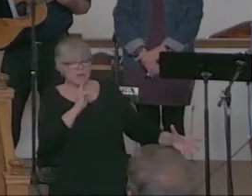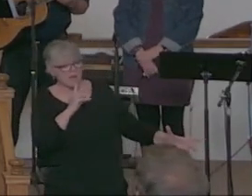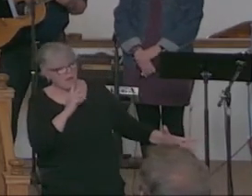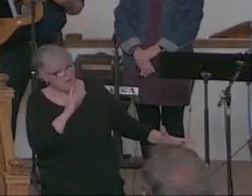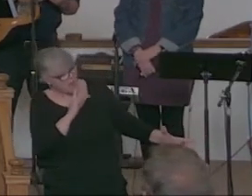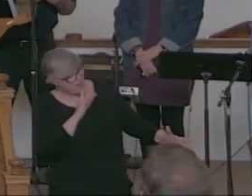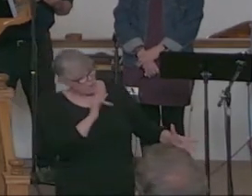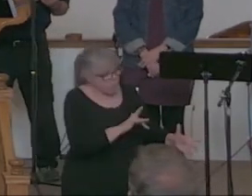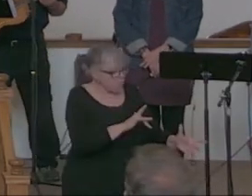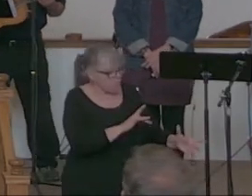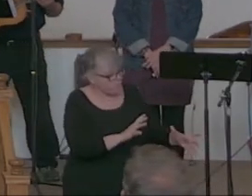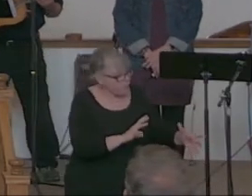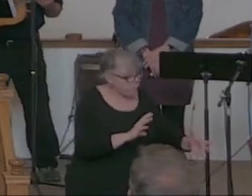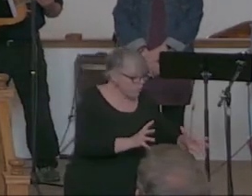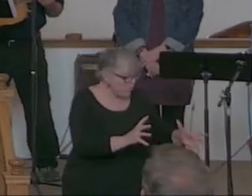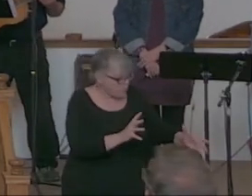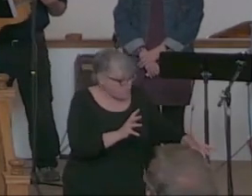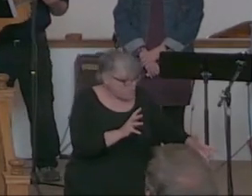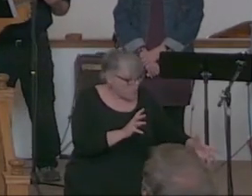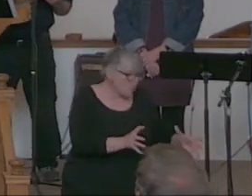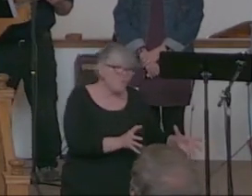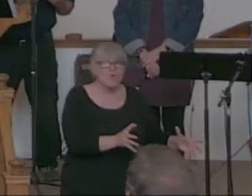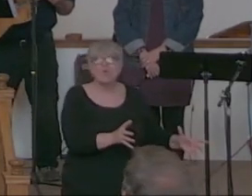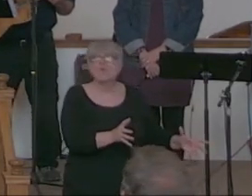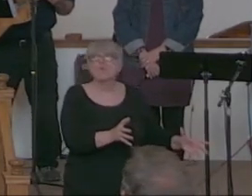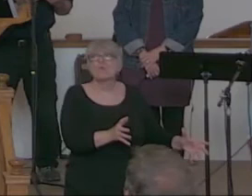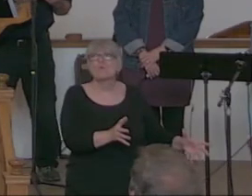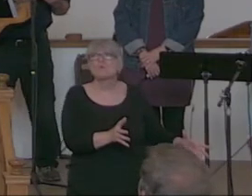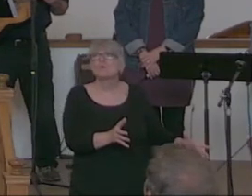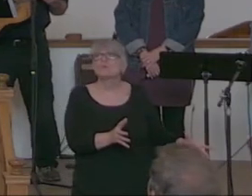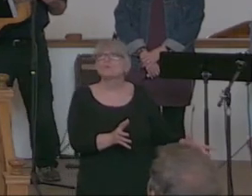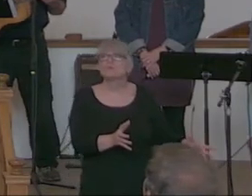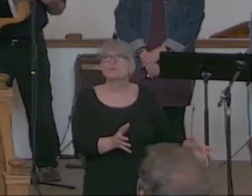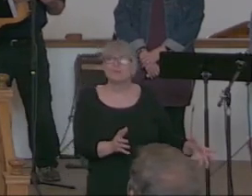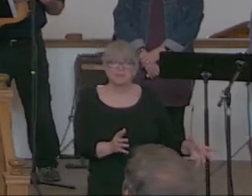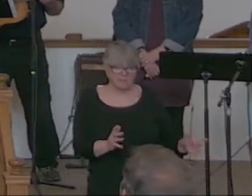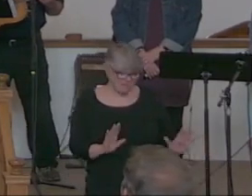moved by the sound of his voice.